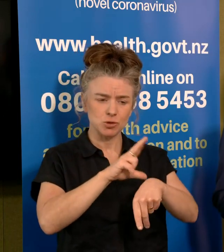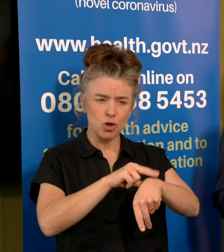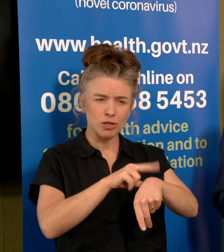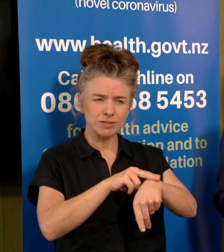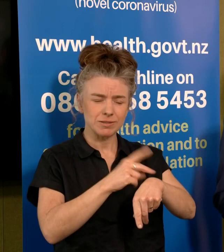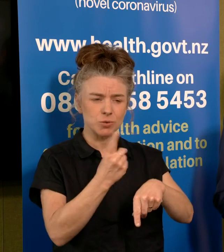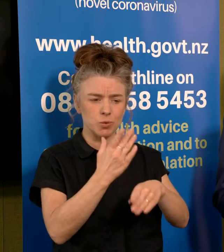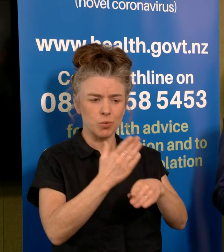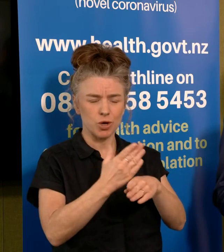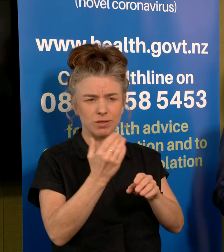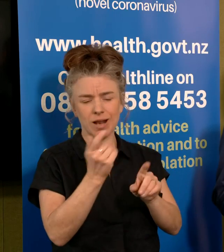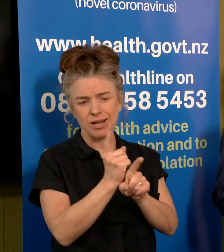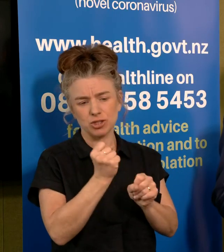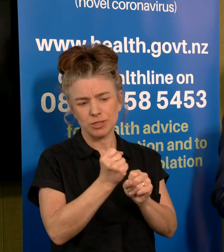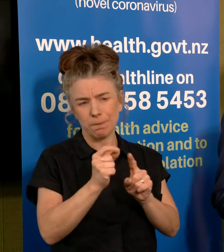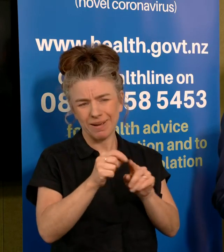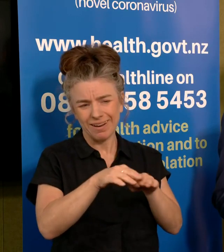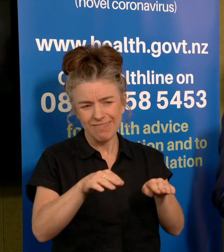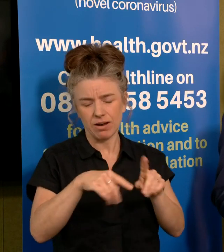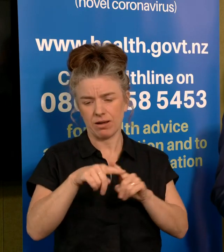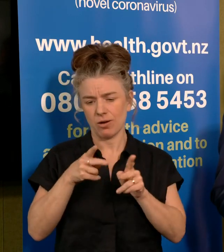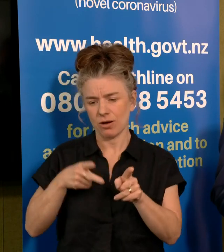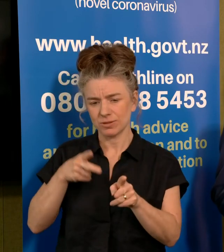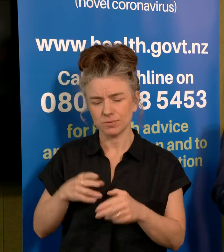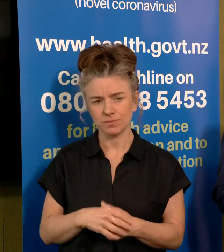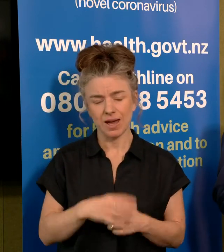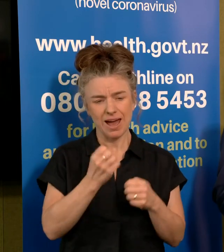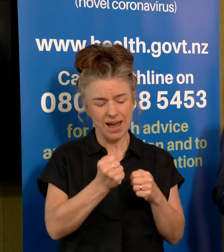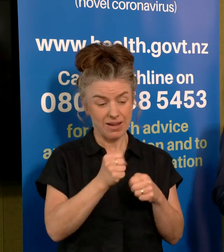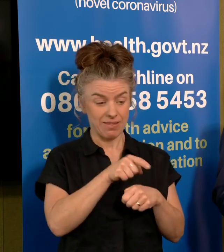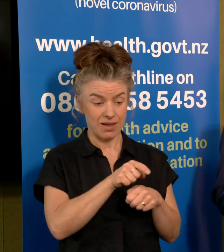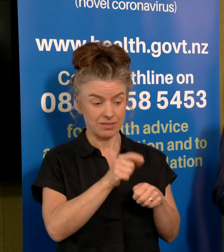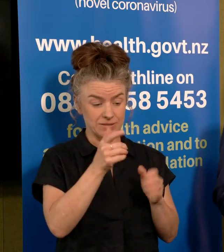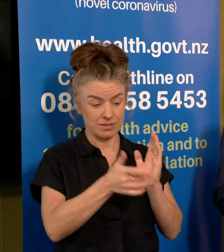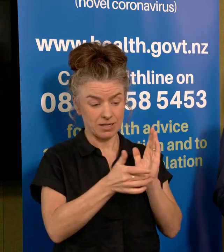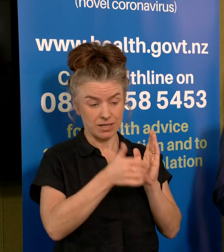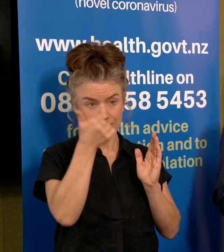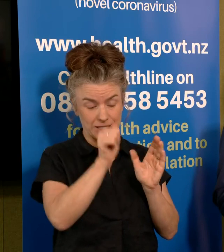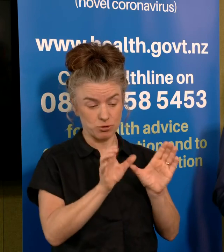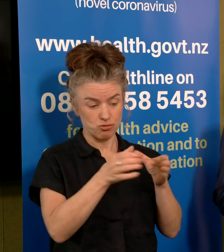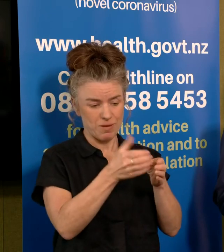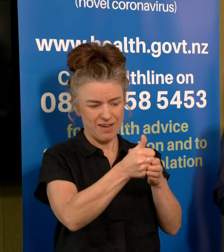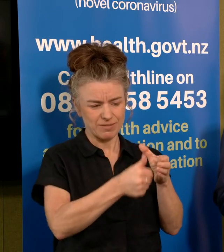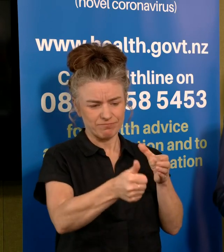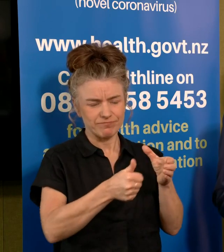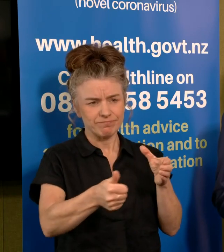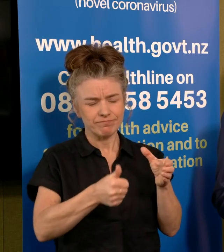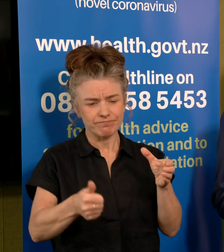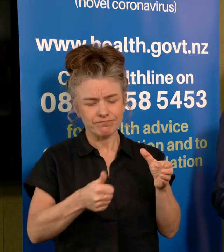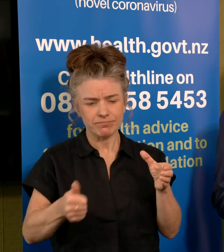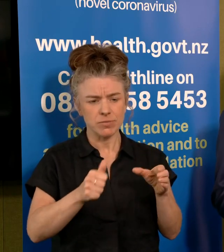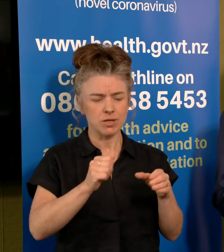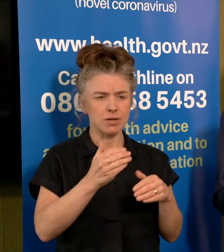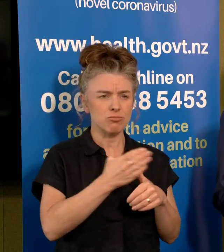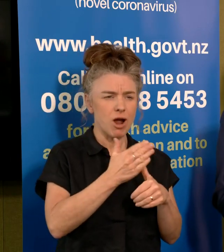primary care clinicians. It's now established a number of subgroups around primary care, around infection prevention and